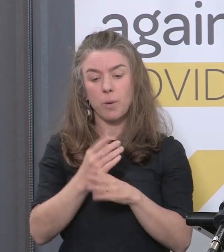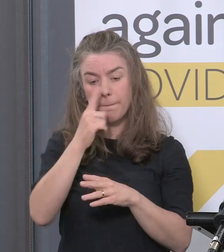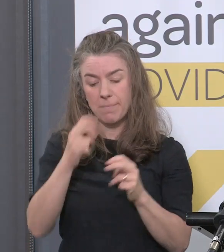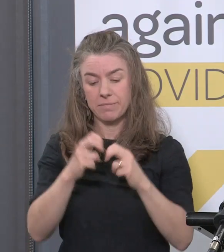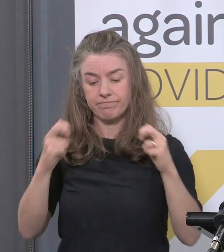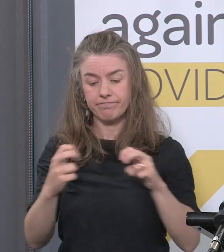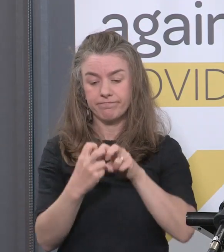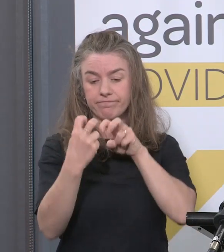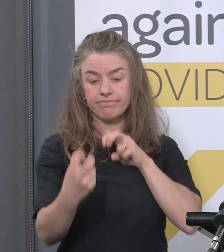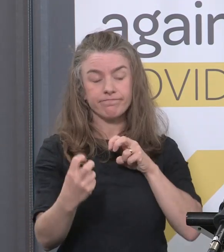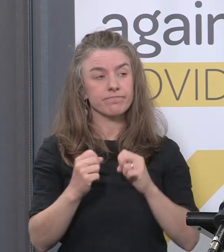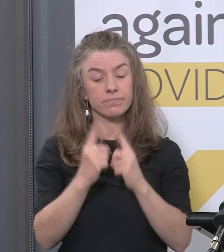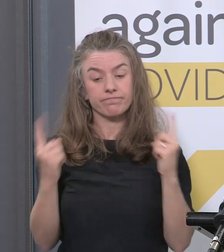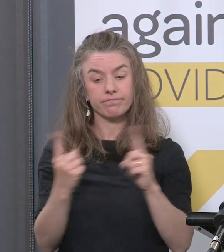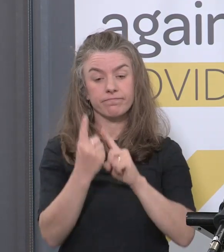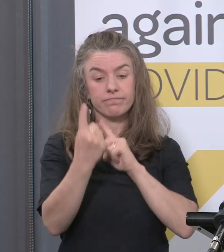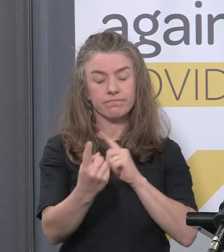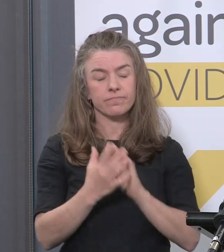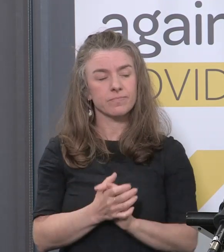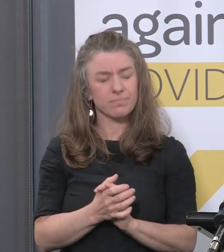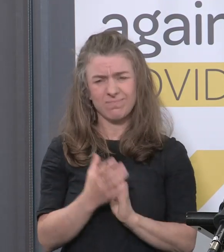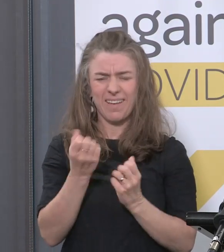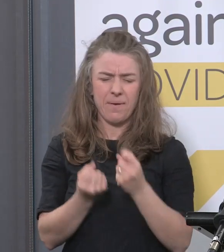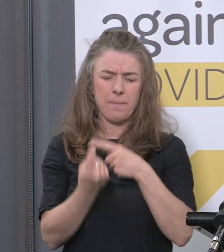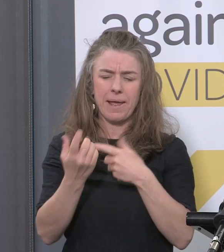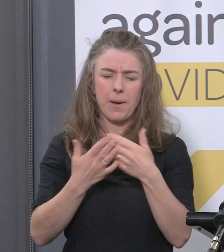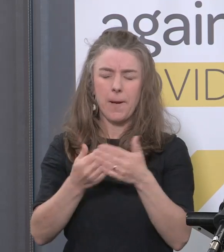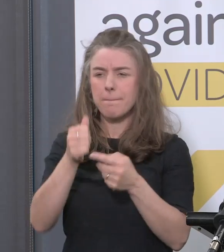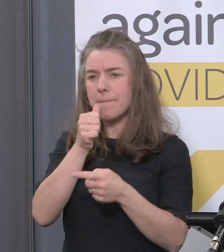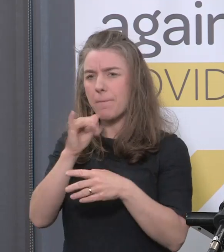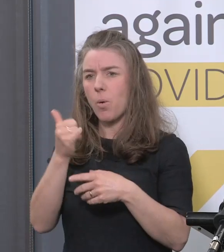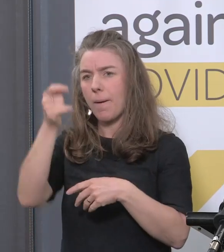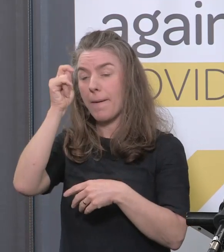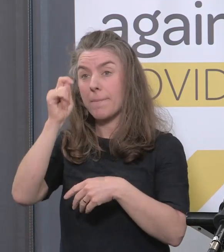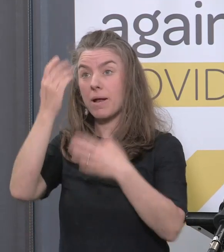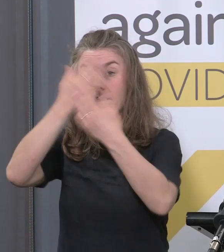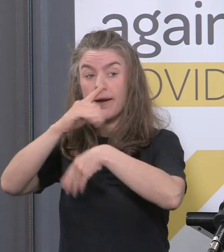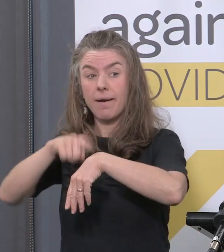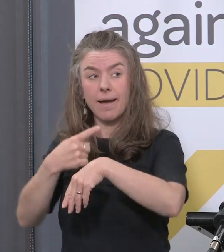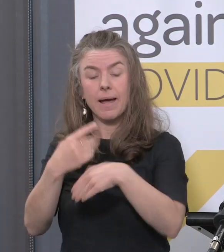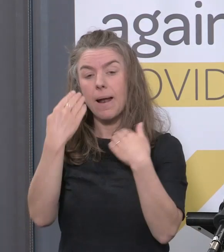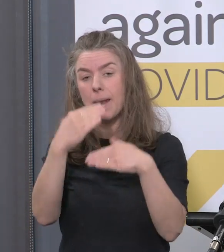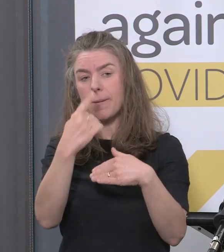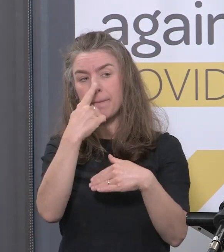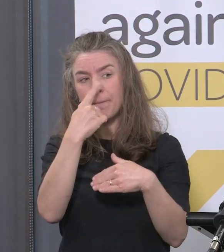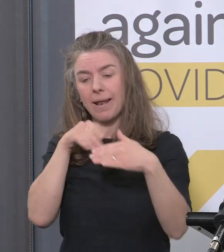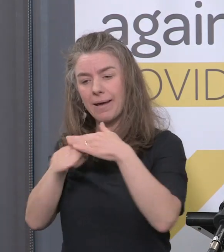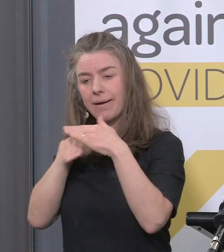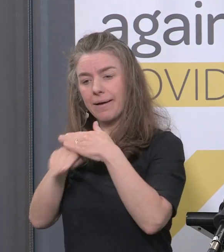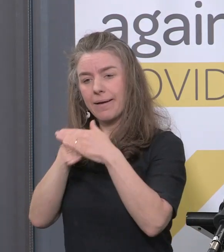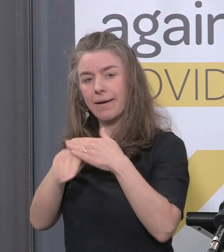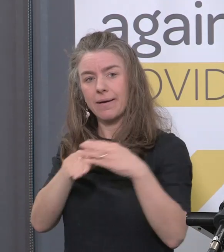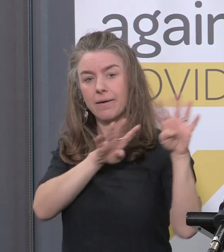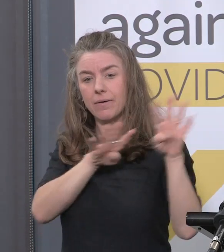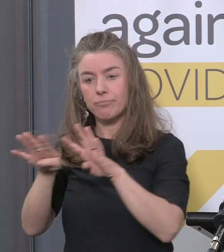a limit put on, and this often happens anyway in pubs or clubs late at night. They have a limit on the number of people going in. That